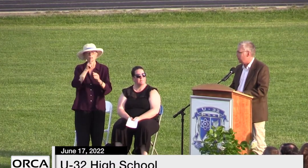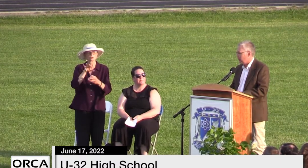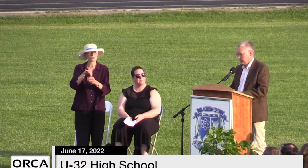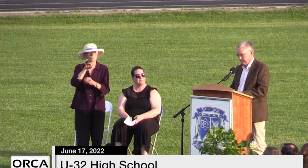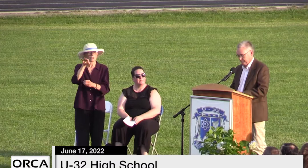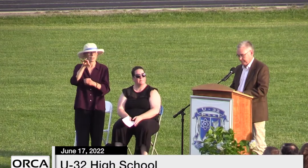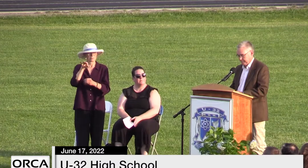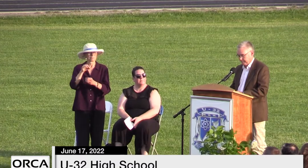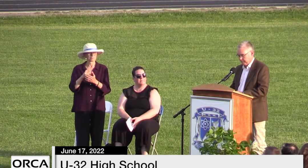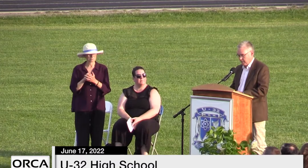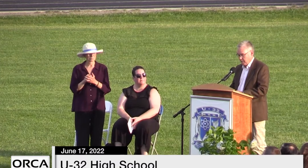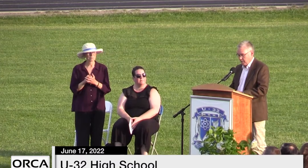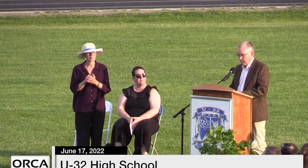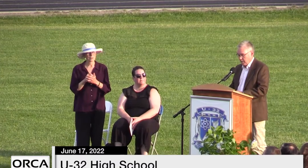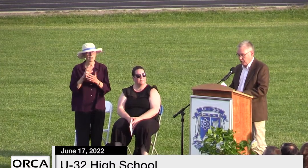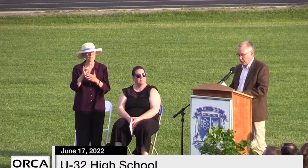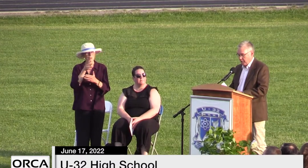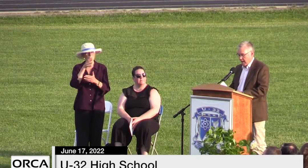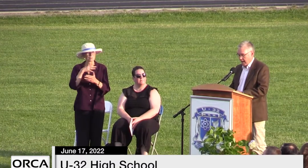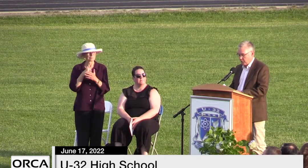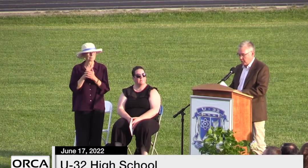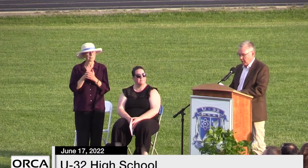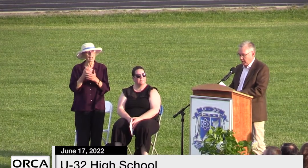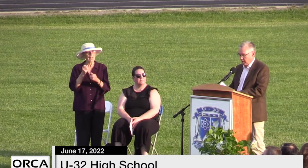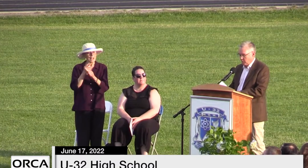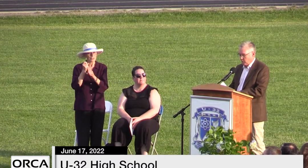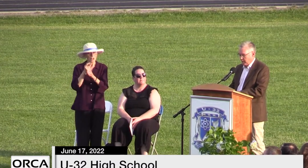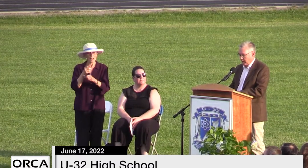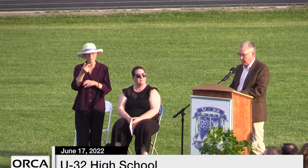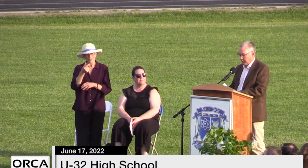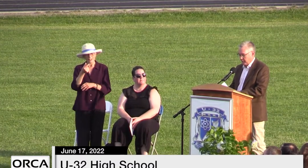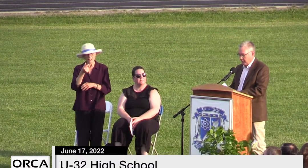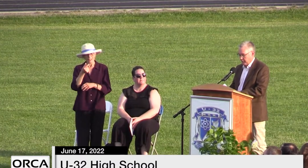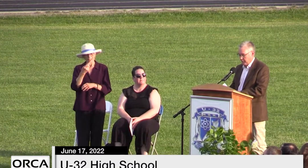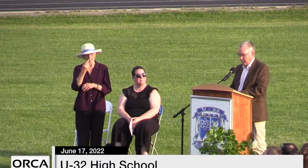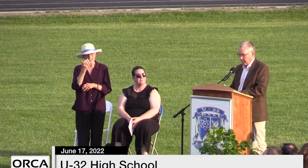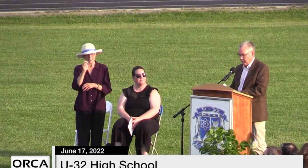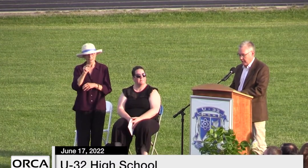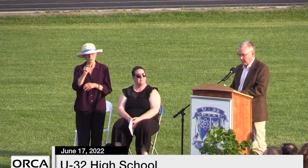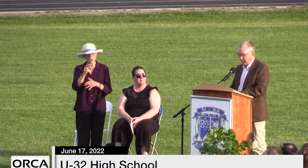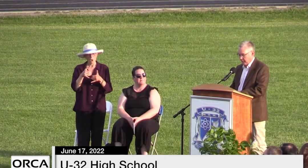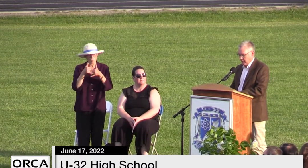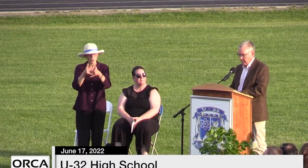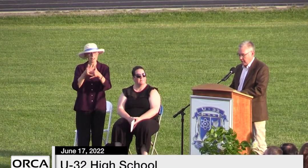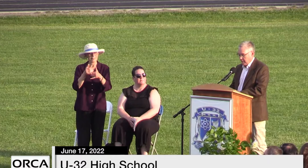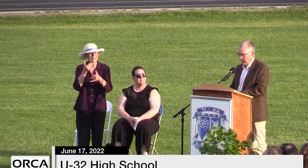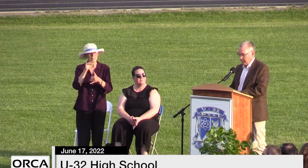of U32. Each year, the actual Gehagan Award, a gift to the recipient,